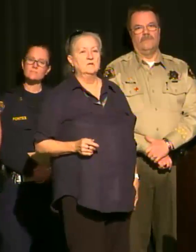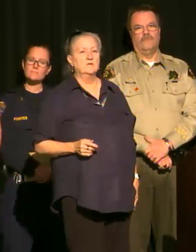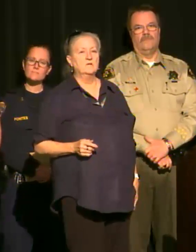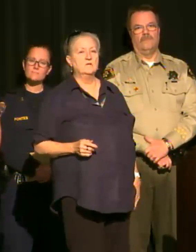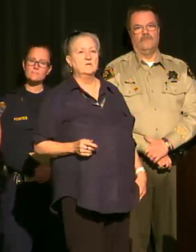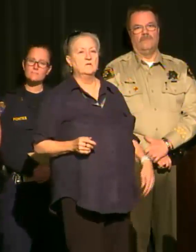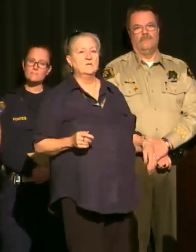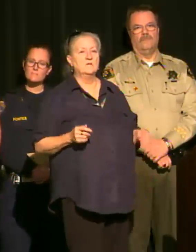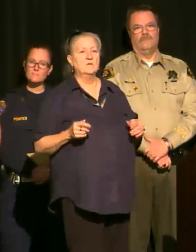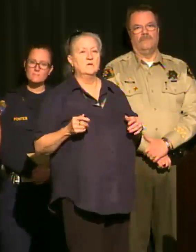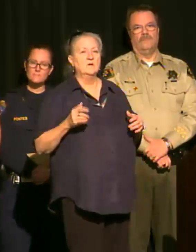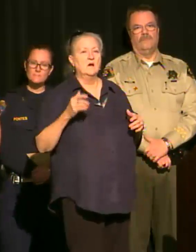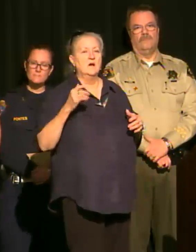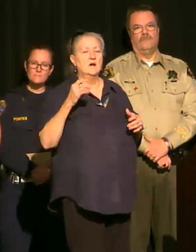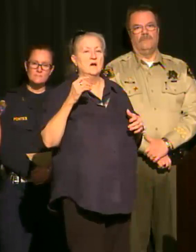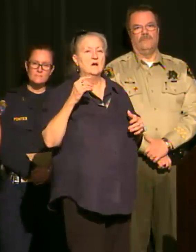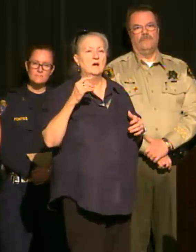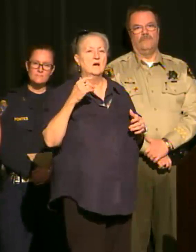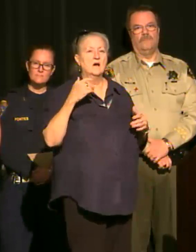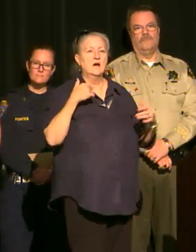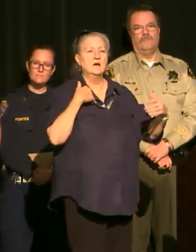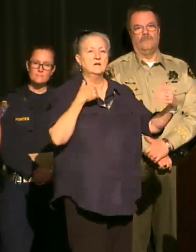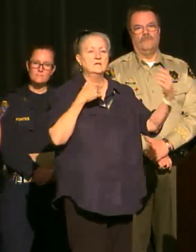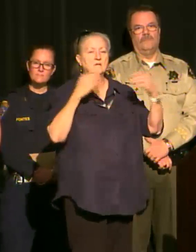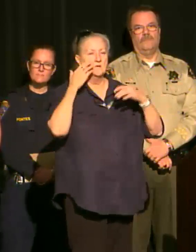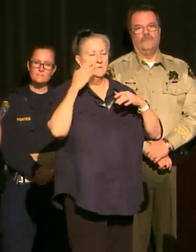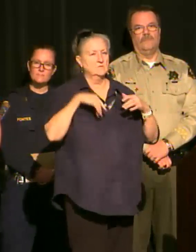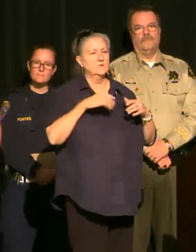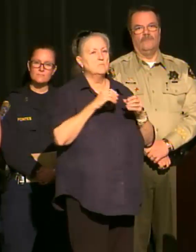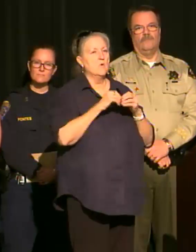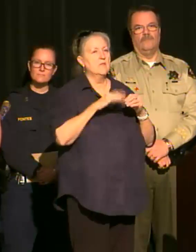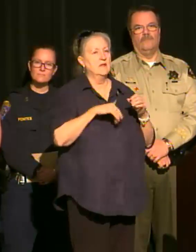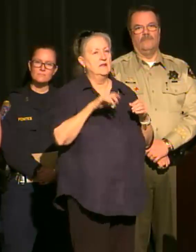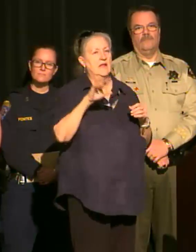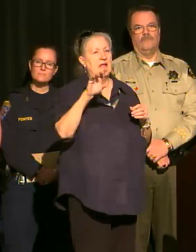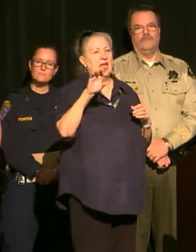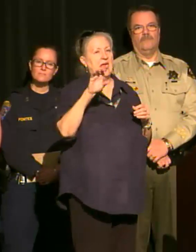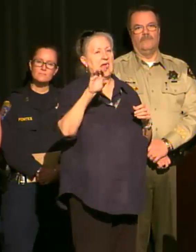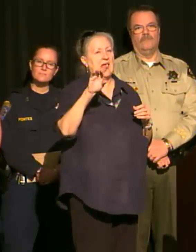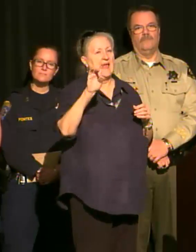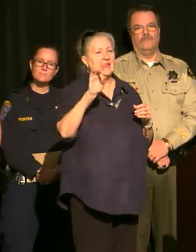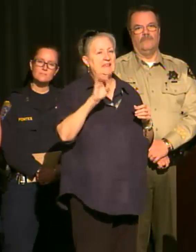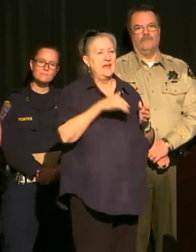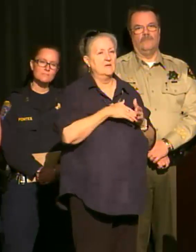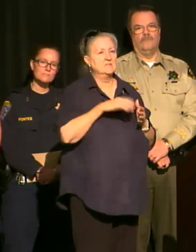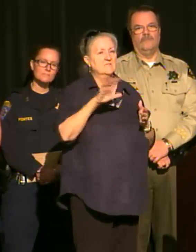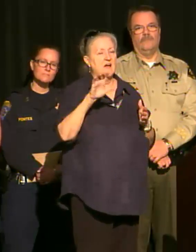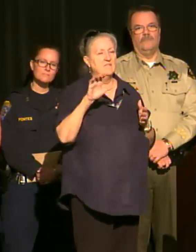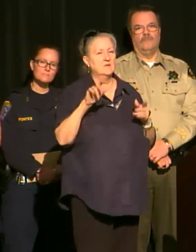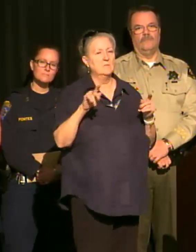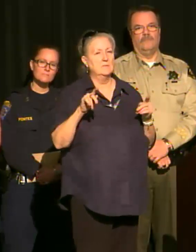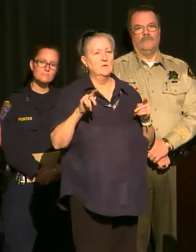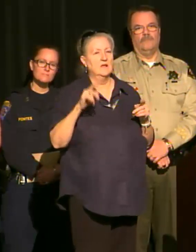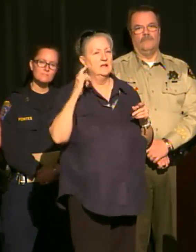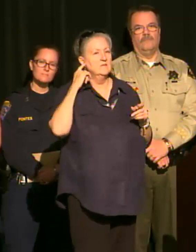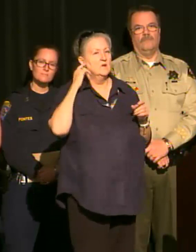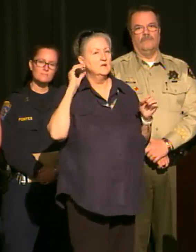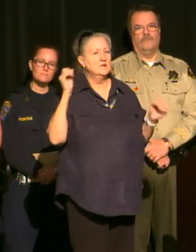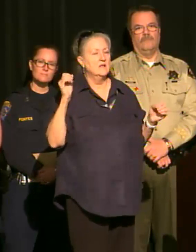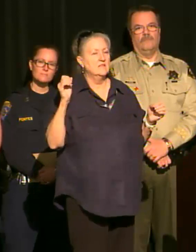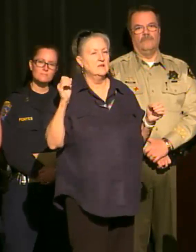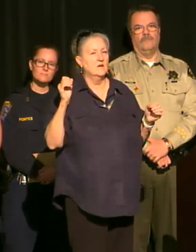I understand that there's more than 8,500 people helping us, and I'm interested in, I haven't heard on the news anything